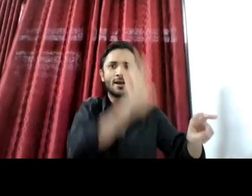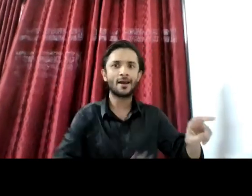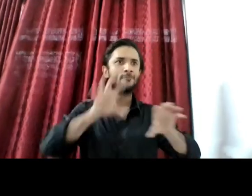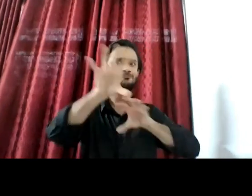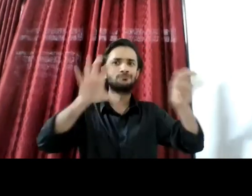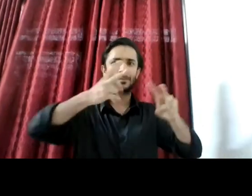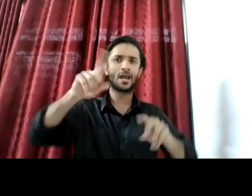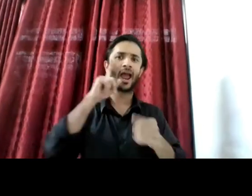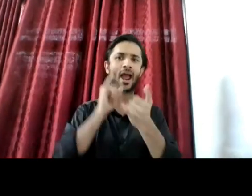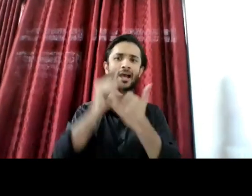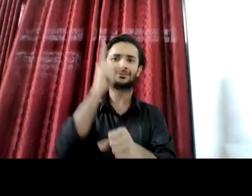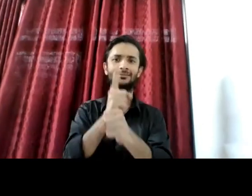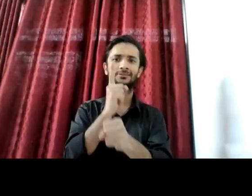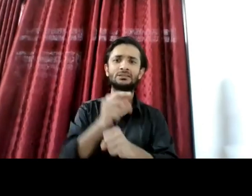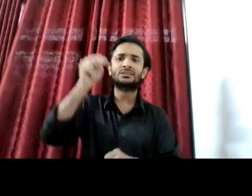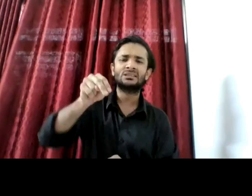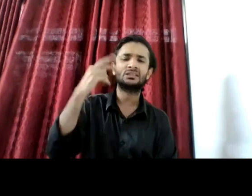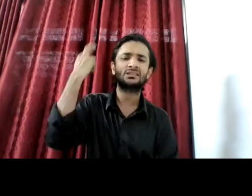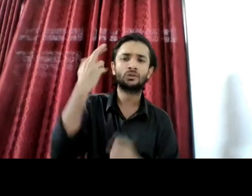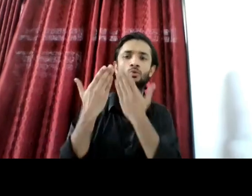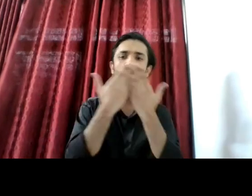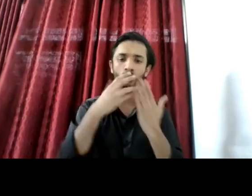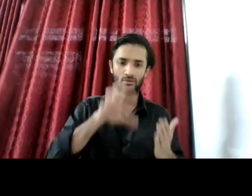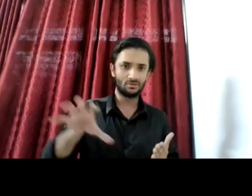interact and learn from each other.